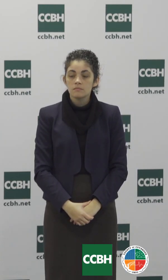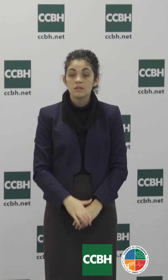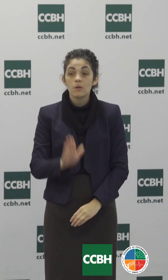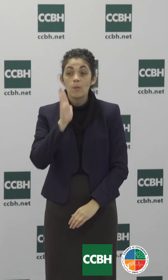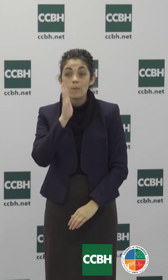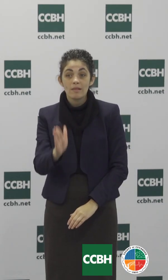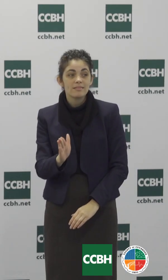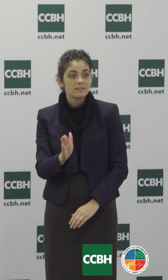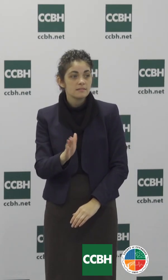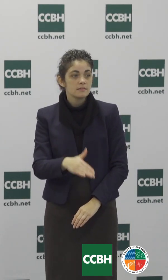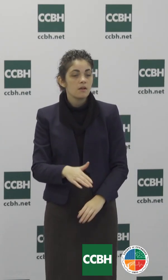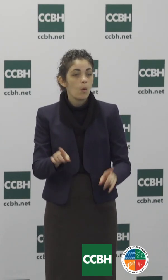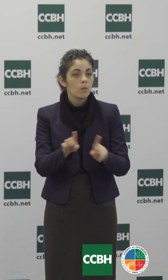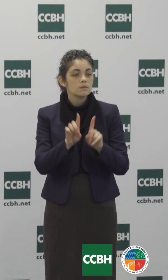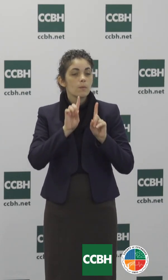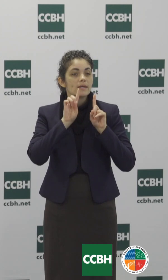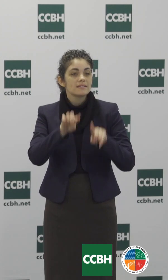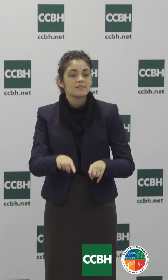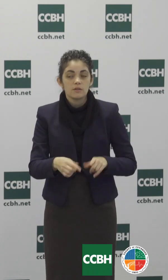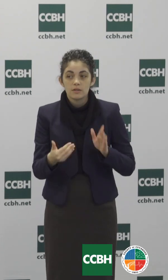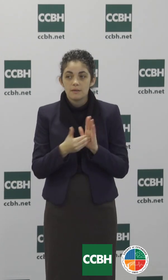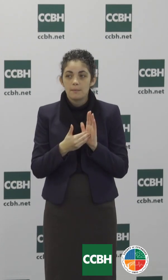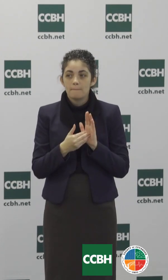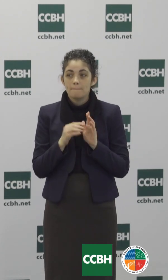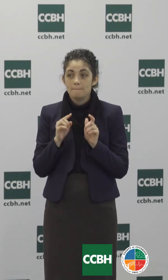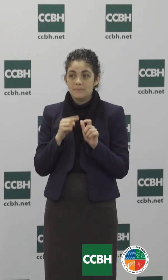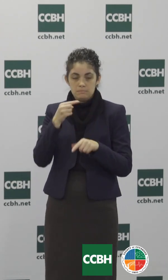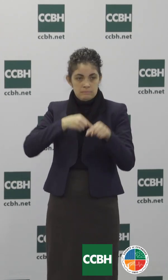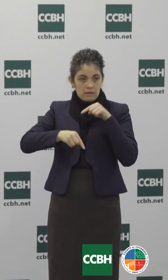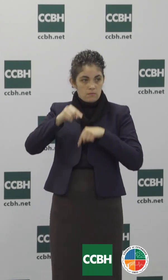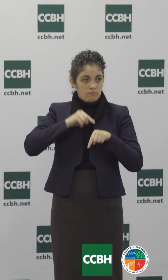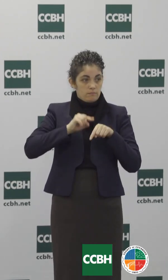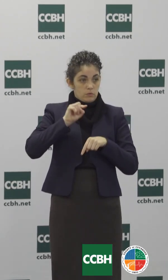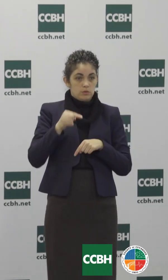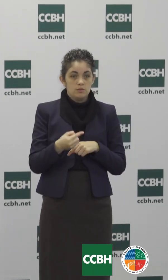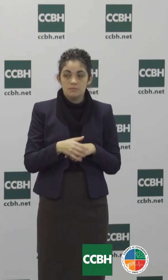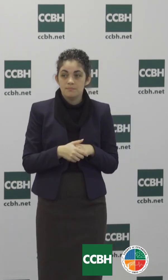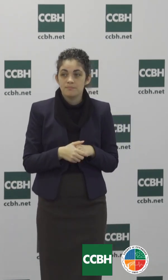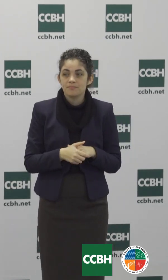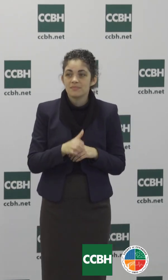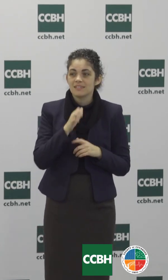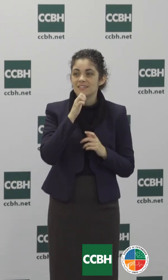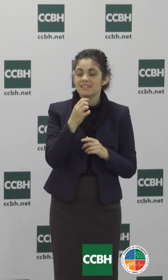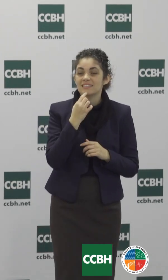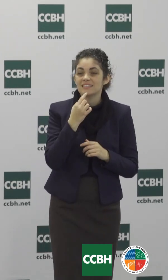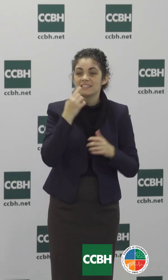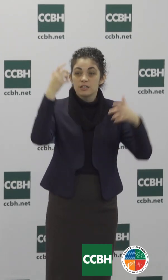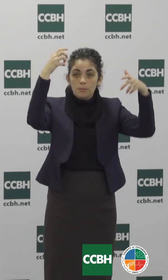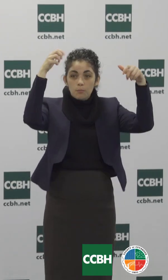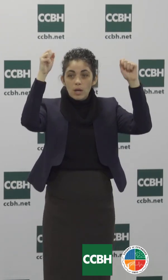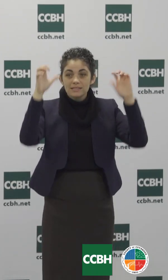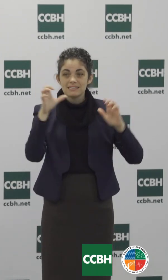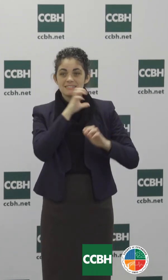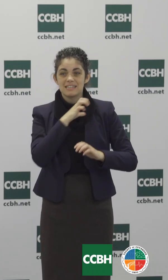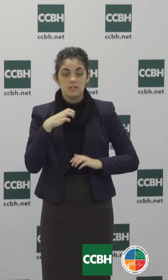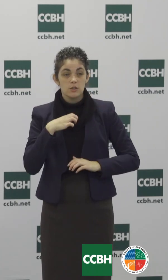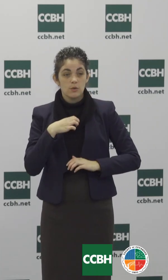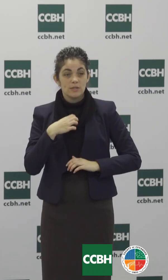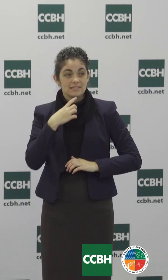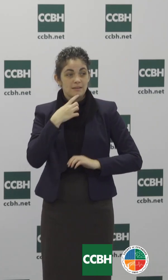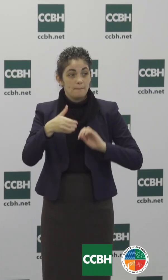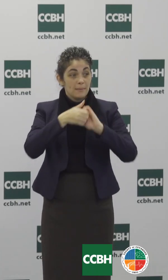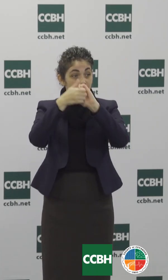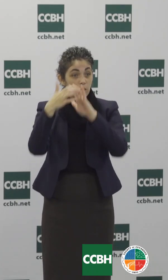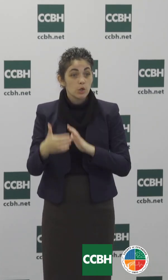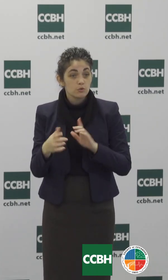I'll also try to answer the question, but let me first, I did not mention the President's Council when I was listing our partners, and I